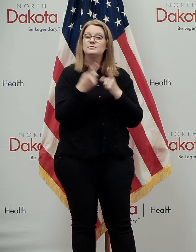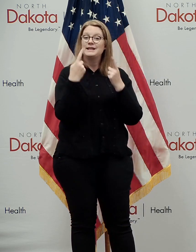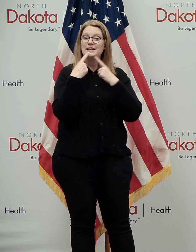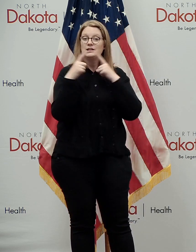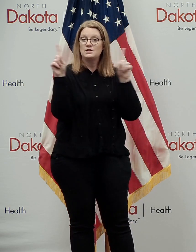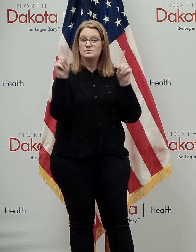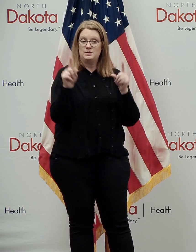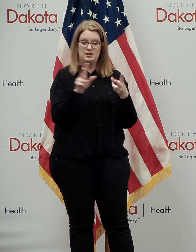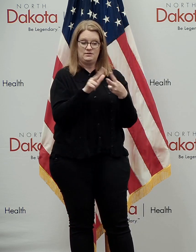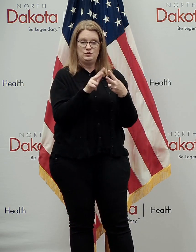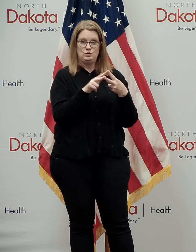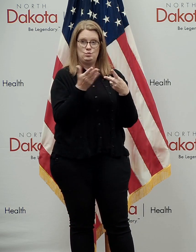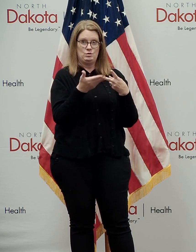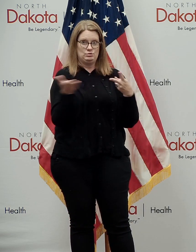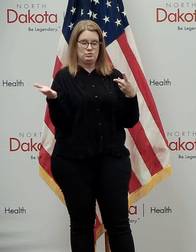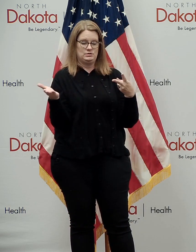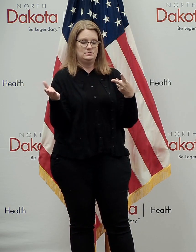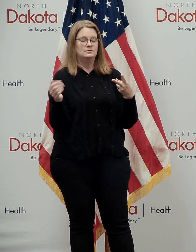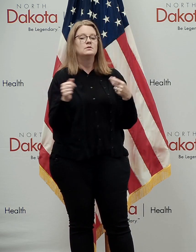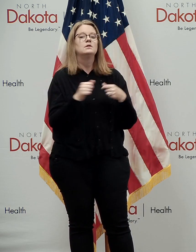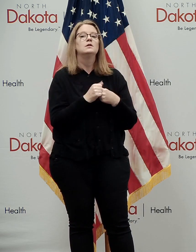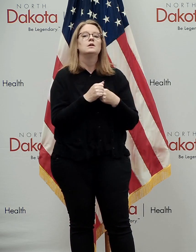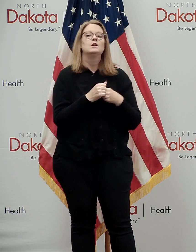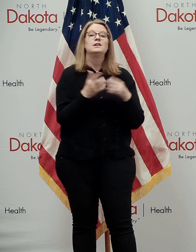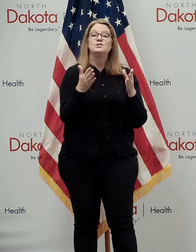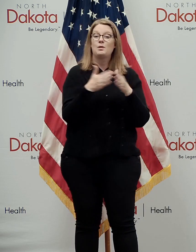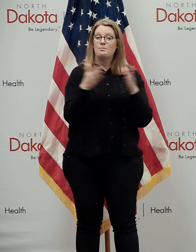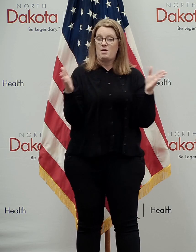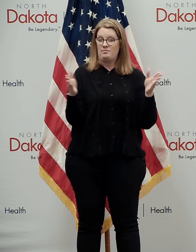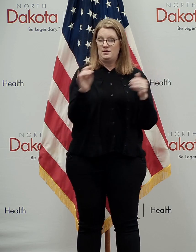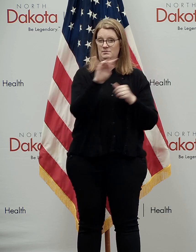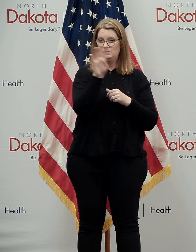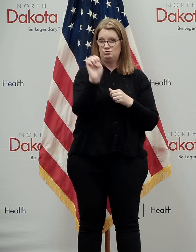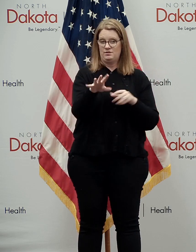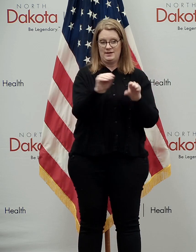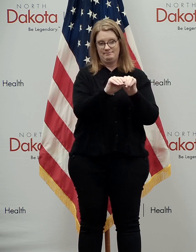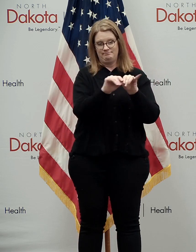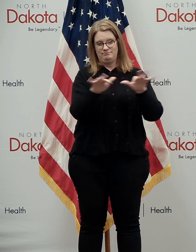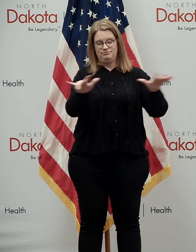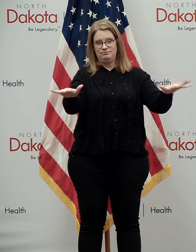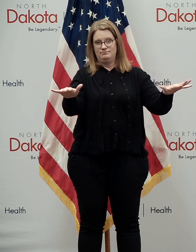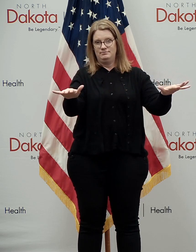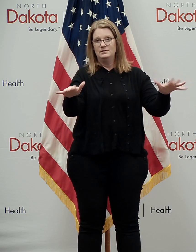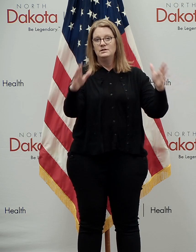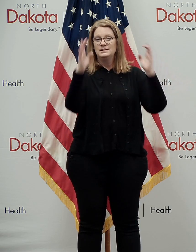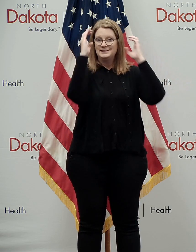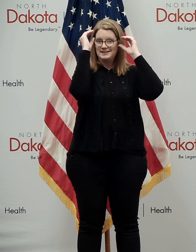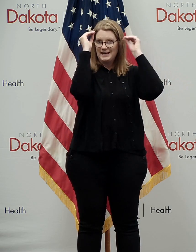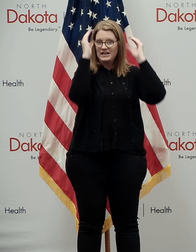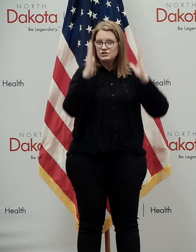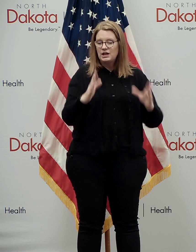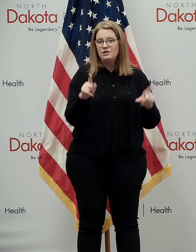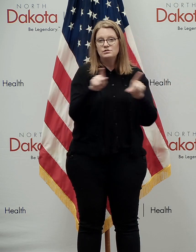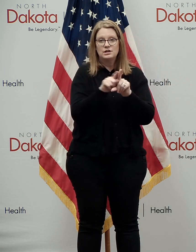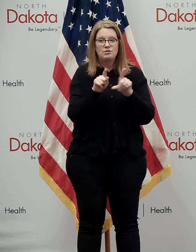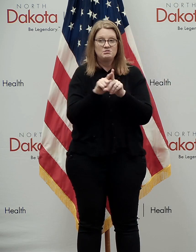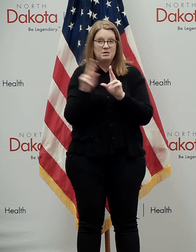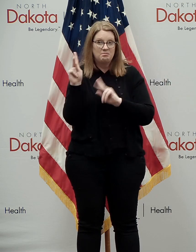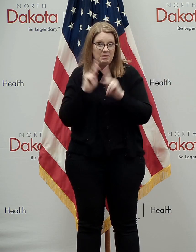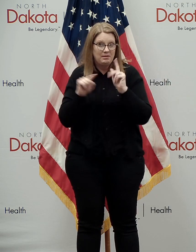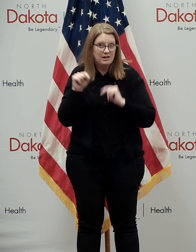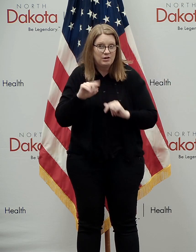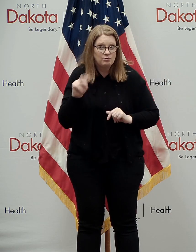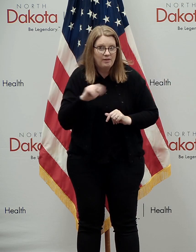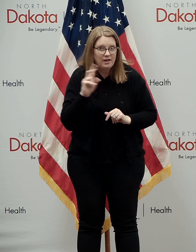resources today. According to a public survey that we sent out this summer to all educators and citizens in North